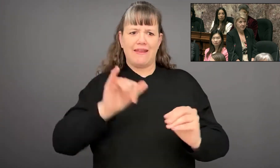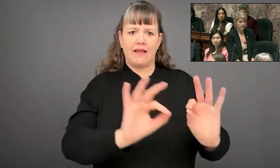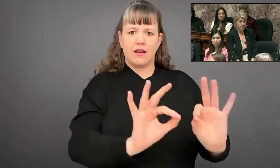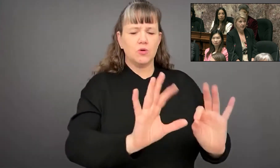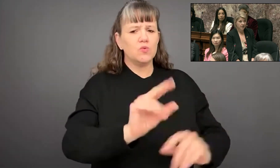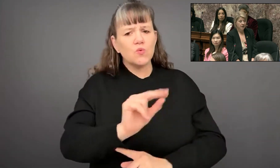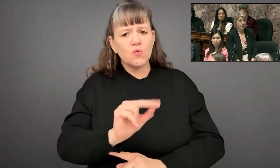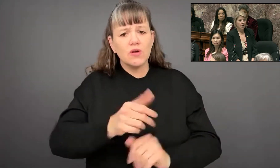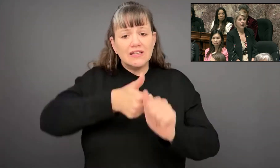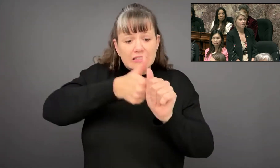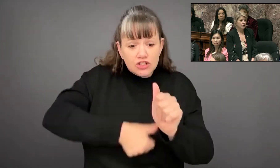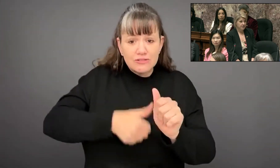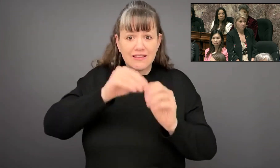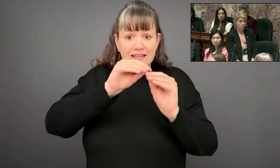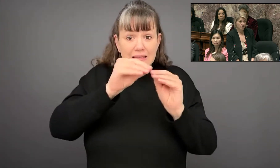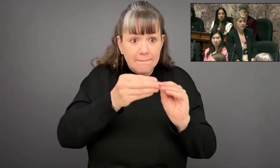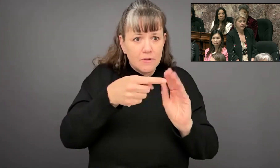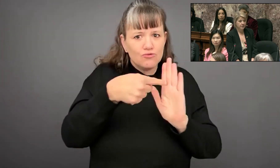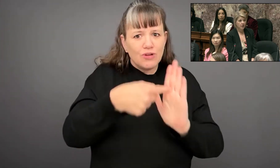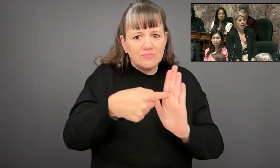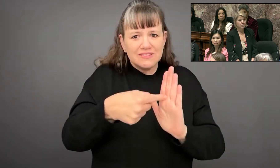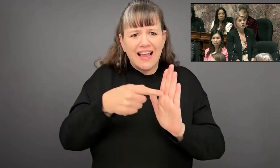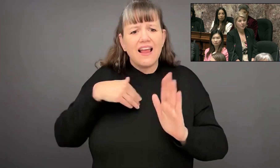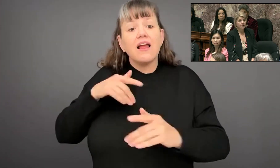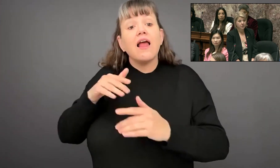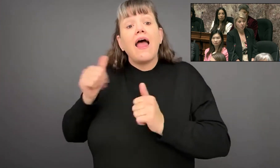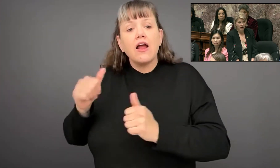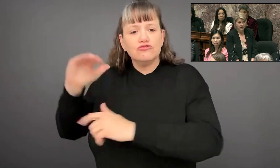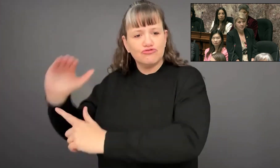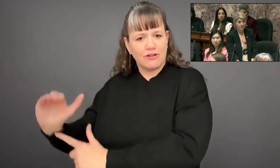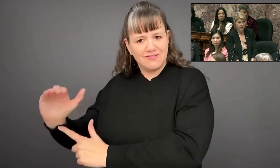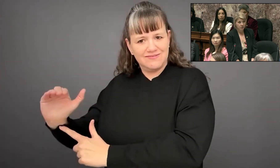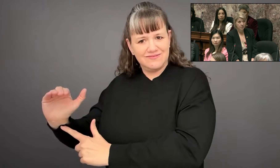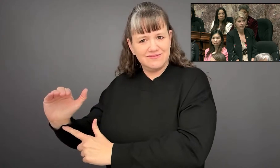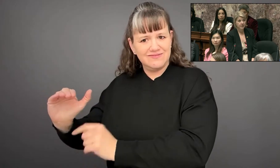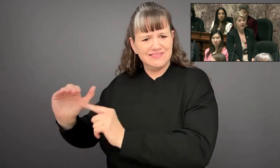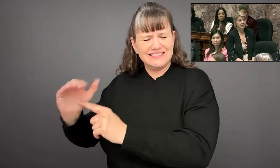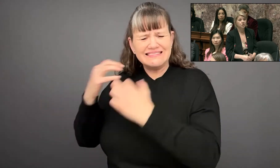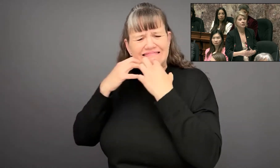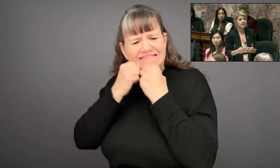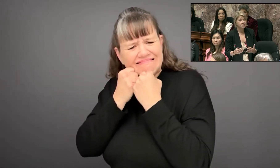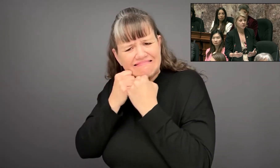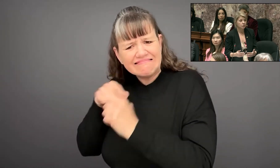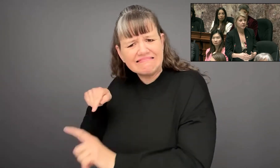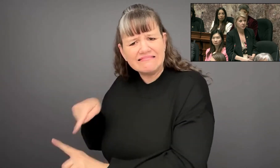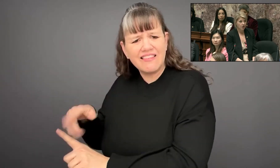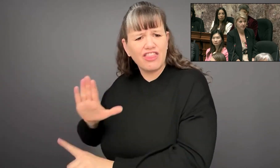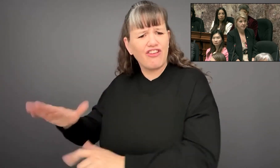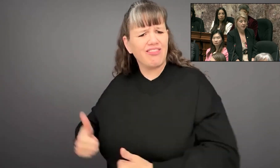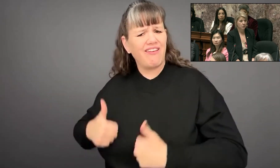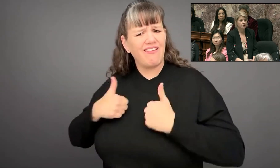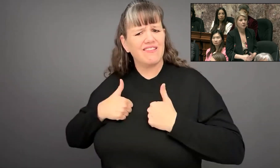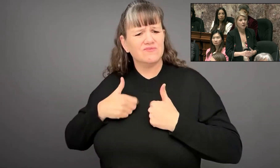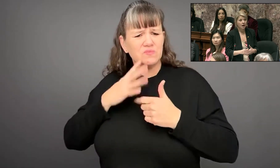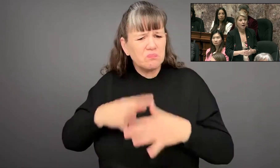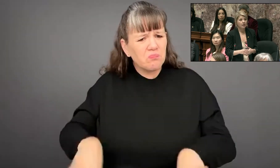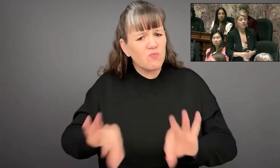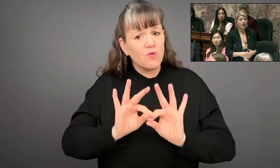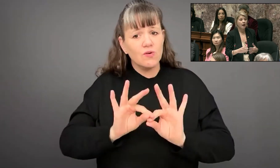worth something, and it was important. I do have to correct the member because she continually talks